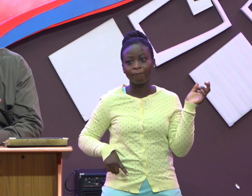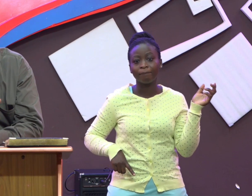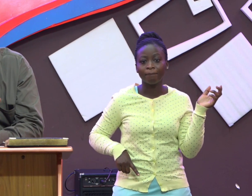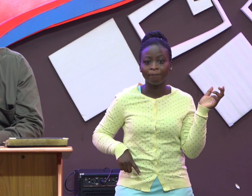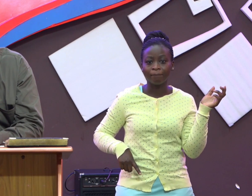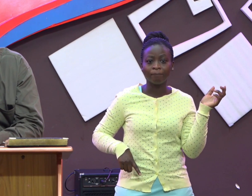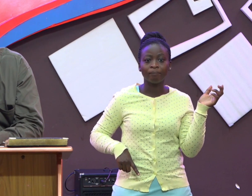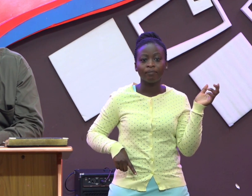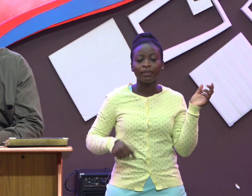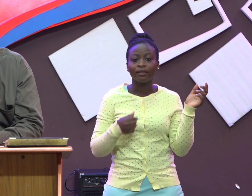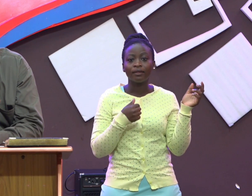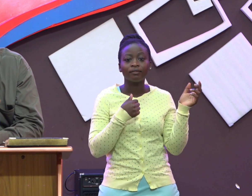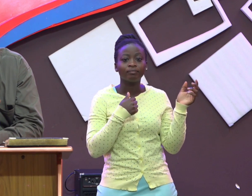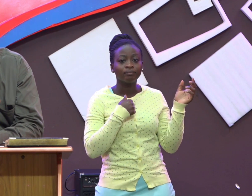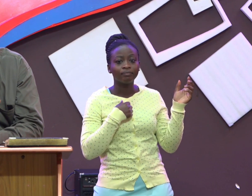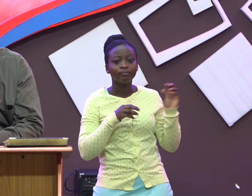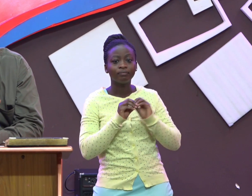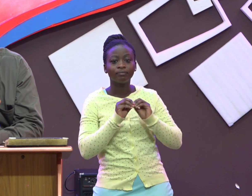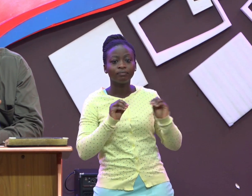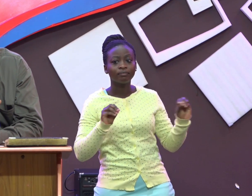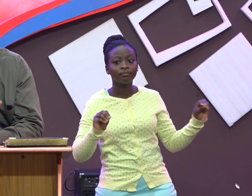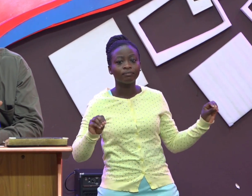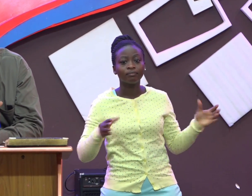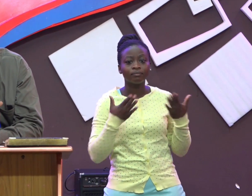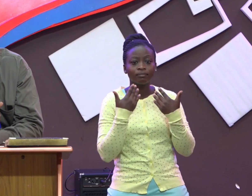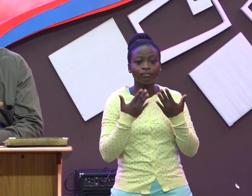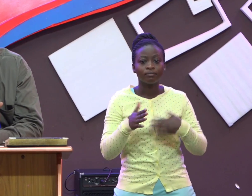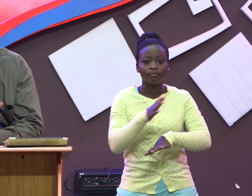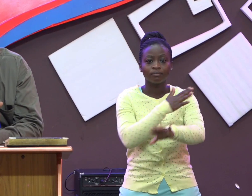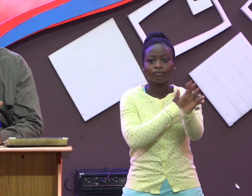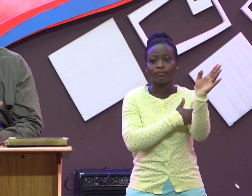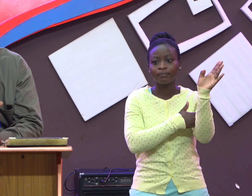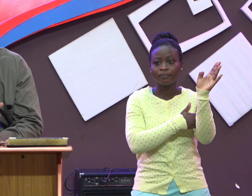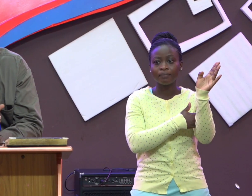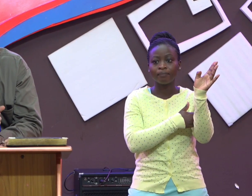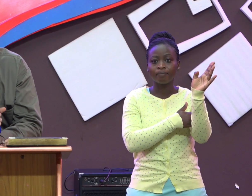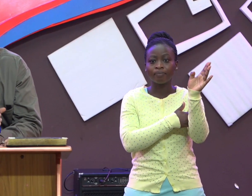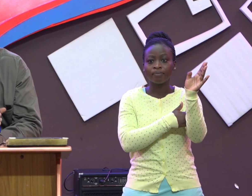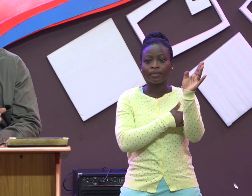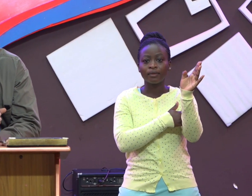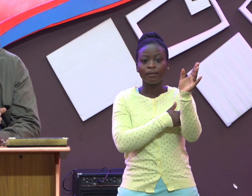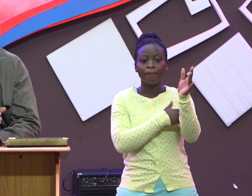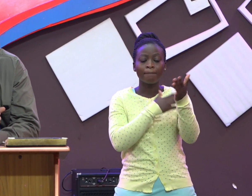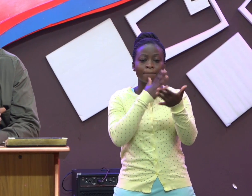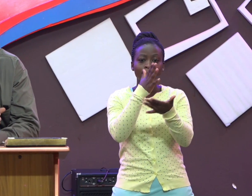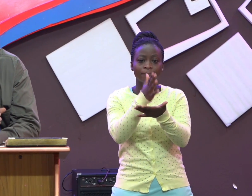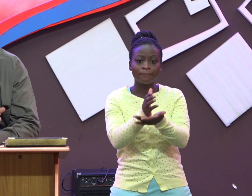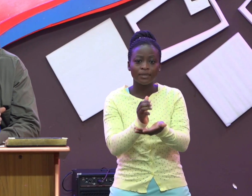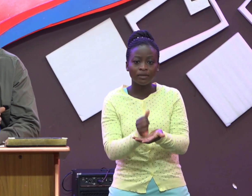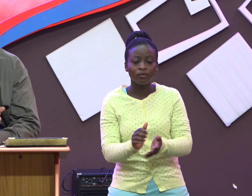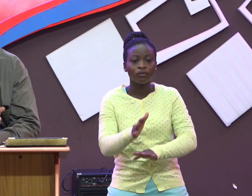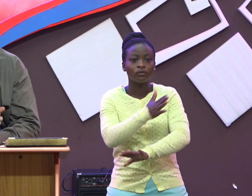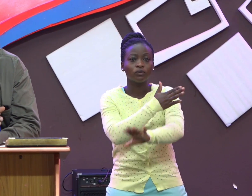Sirema kwebaza Katonda. I cannot fail to thank the Lord. Kubanga alina gwe atesitesa okubeera nti